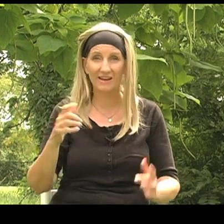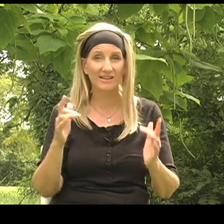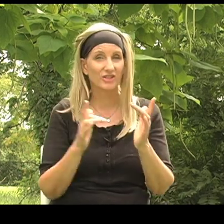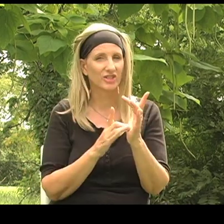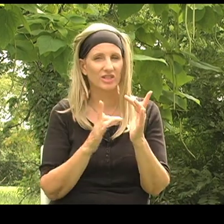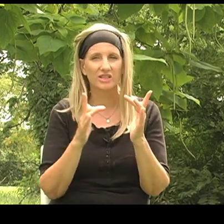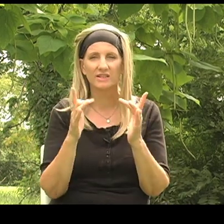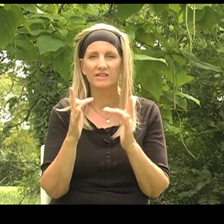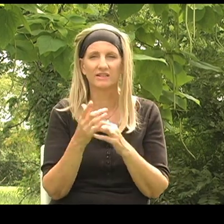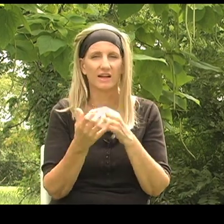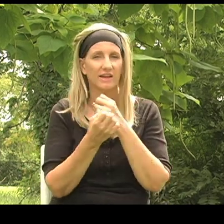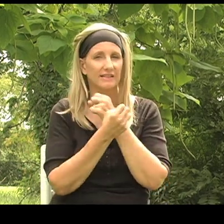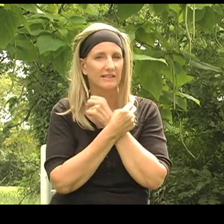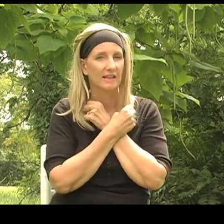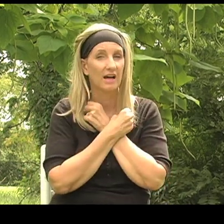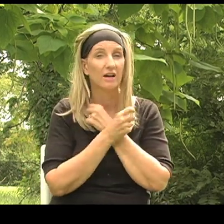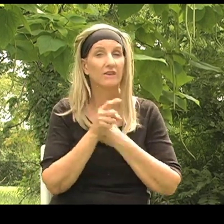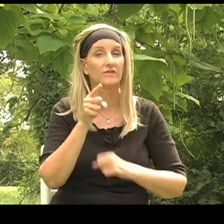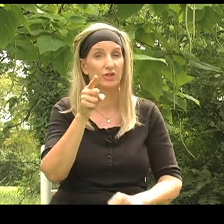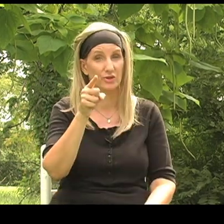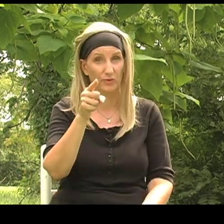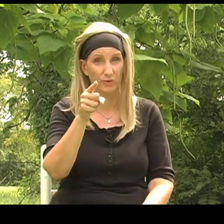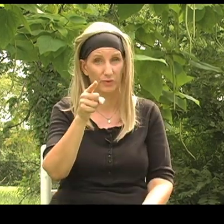Yes, Jesus loves you.